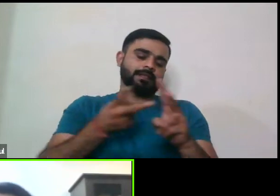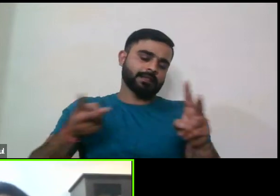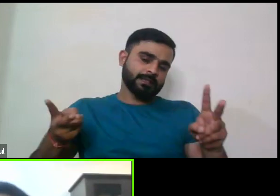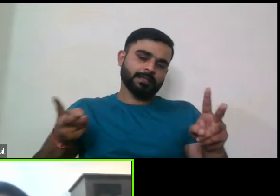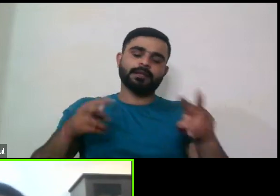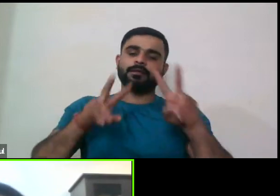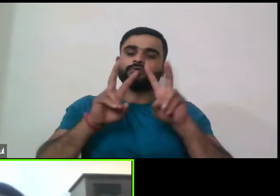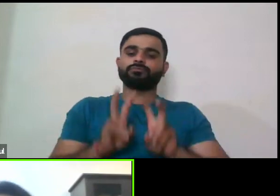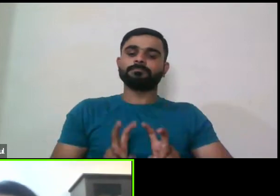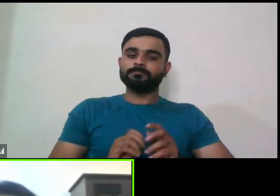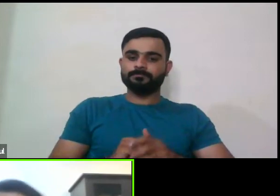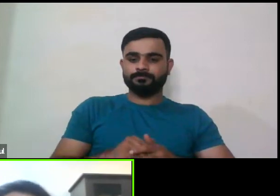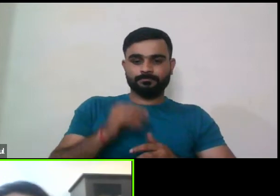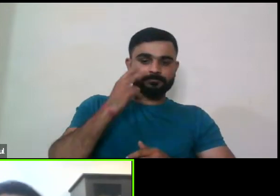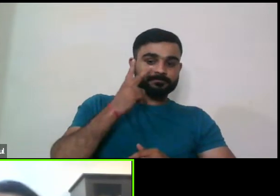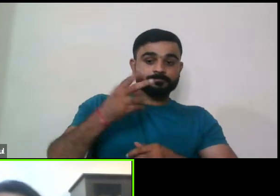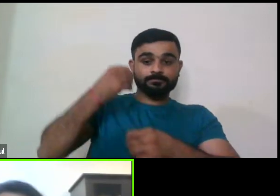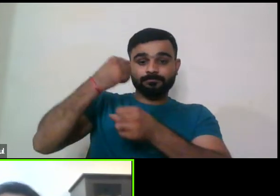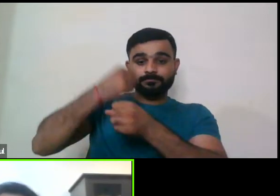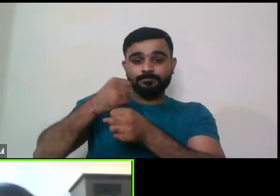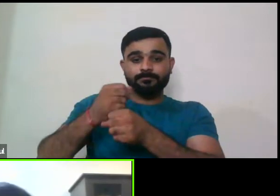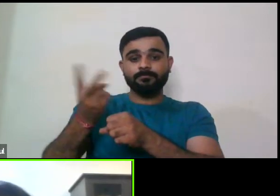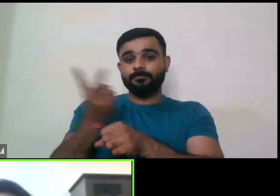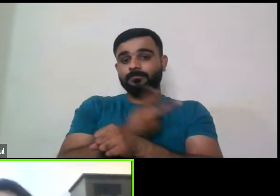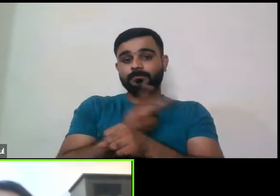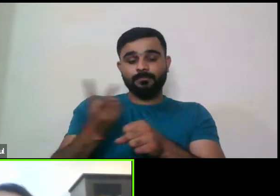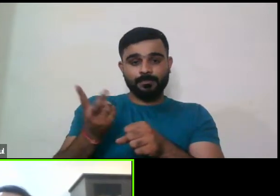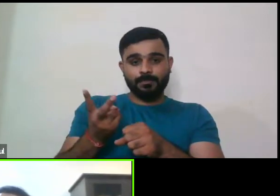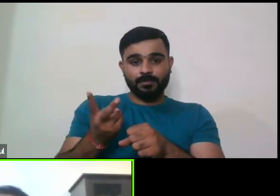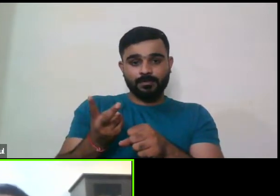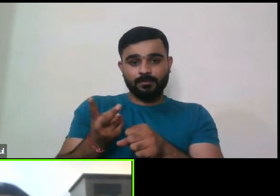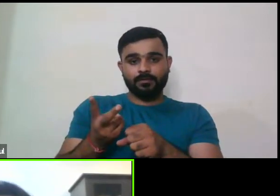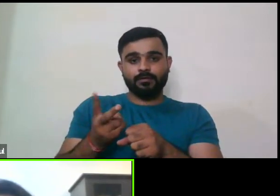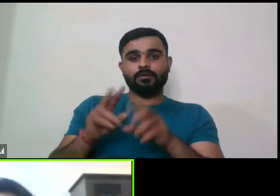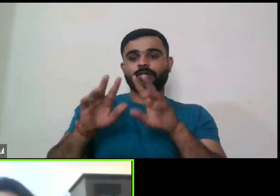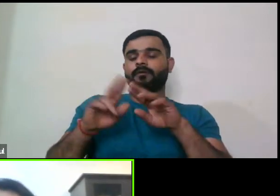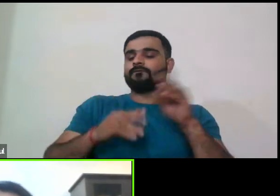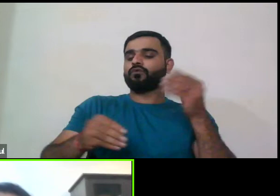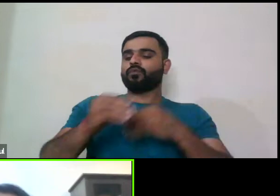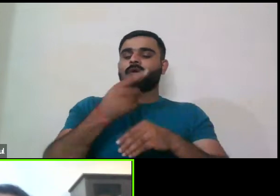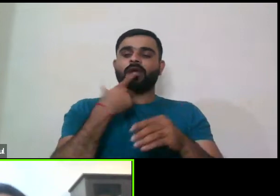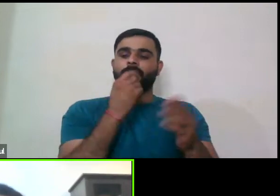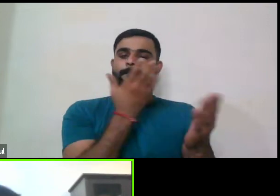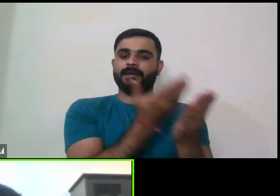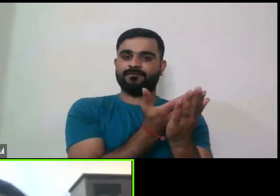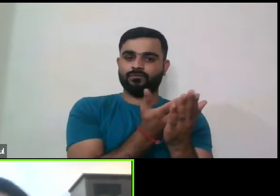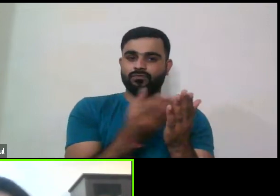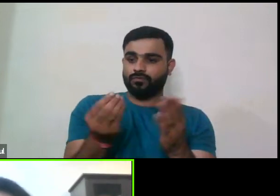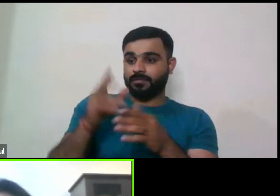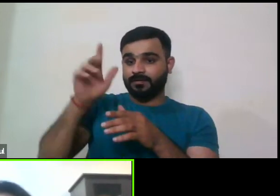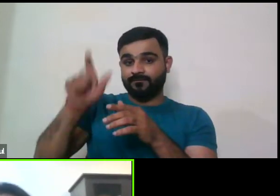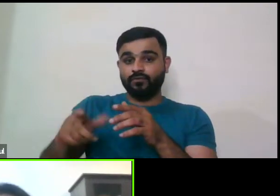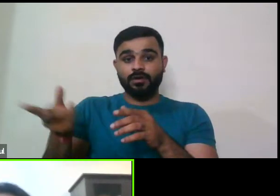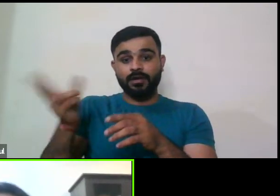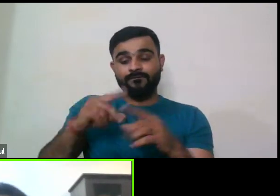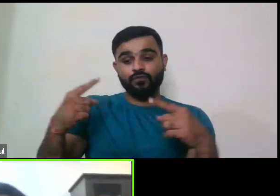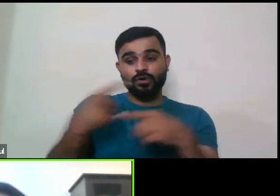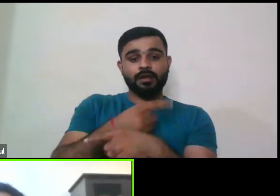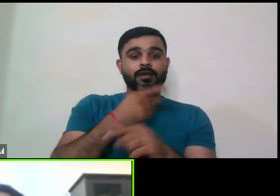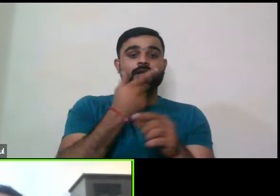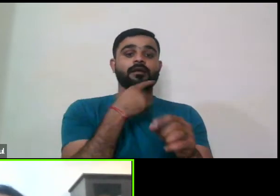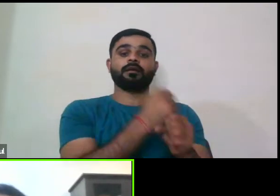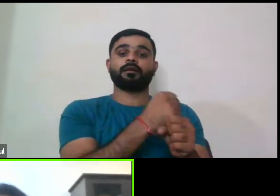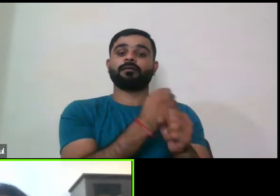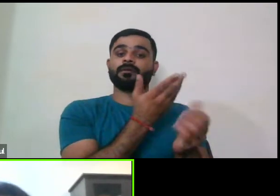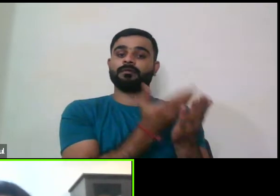forth. And also looking at government at both sides of the equation, right? Some of them are filed by the government, some of them are filed against the government.